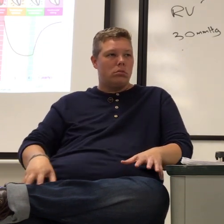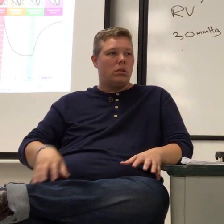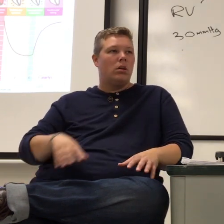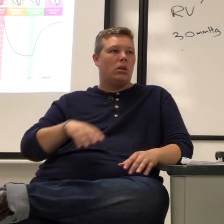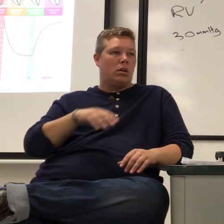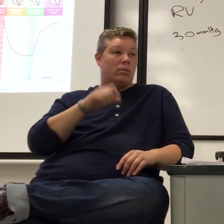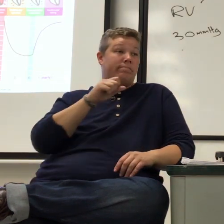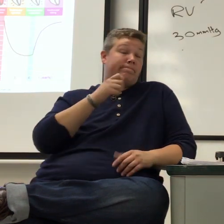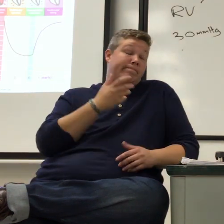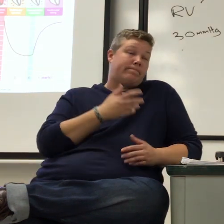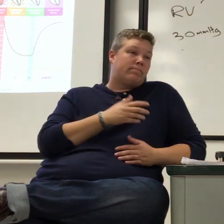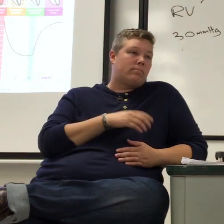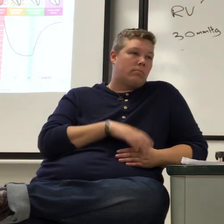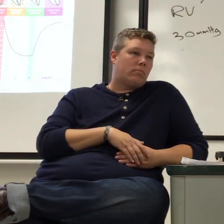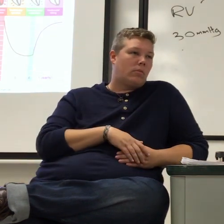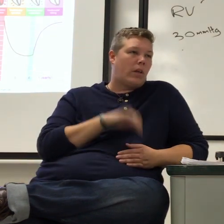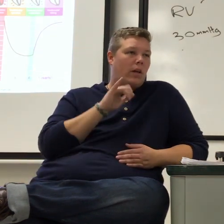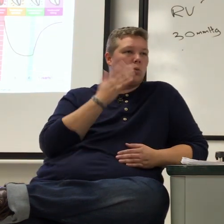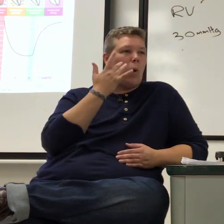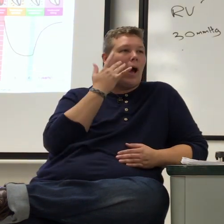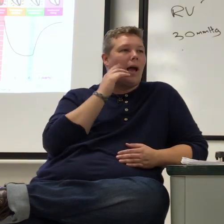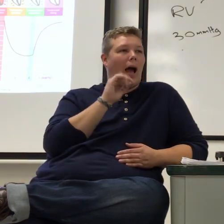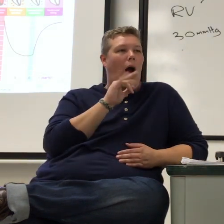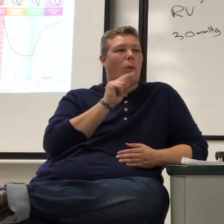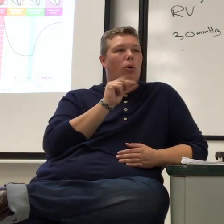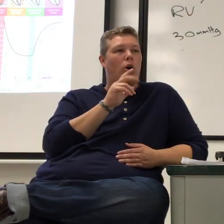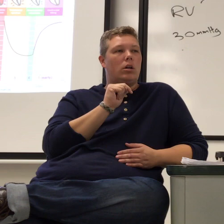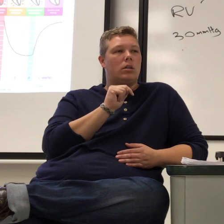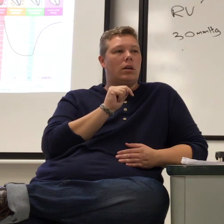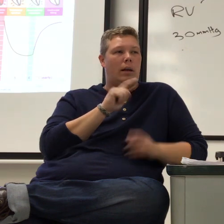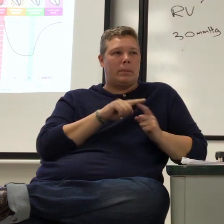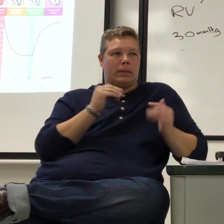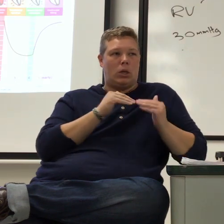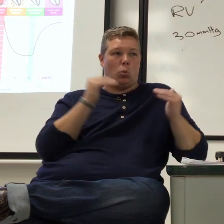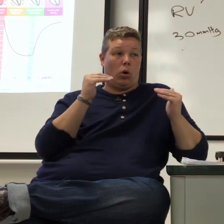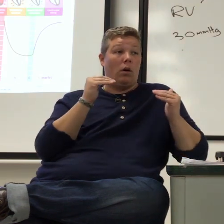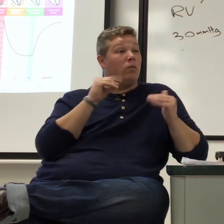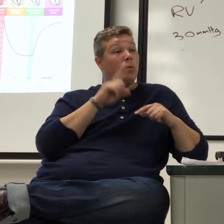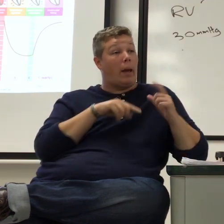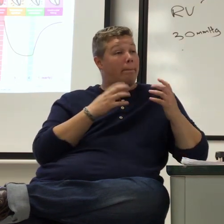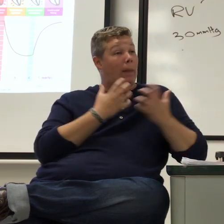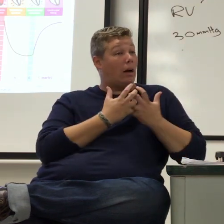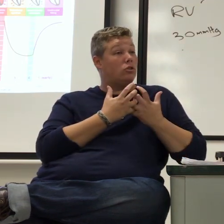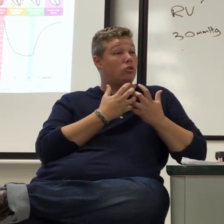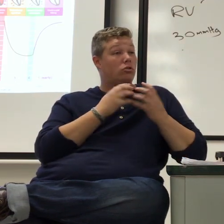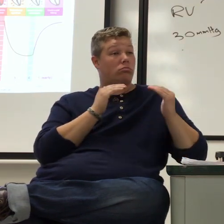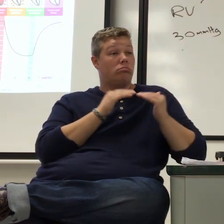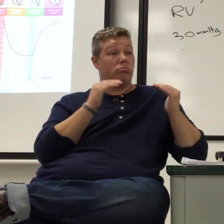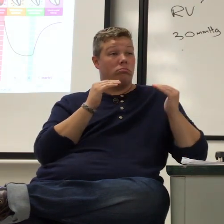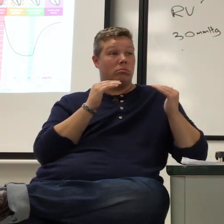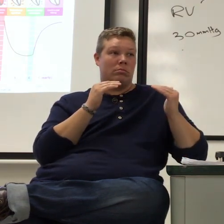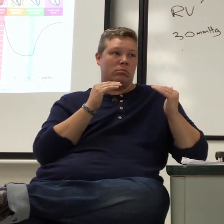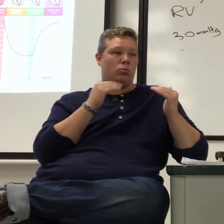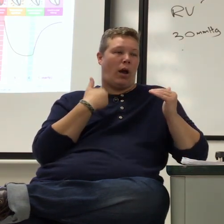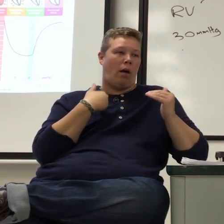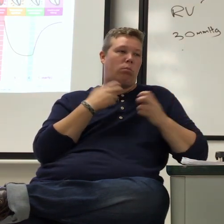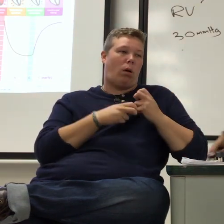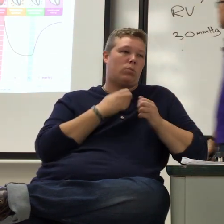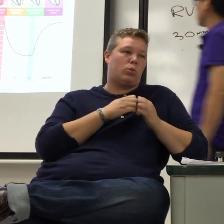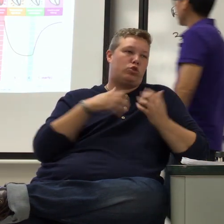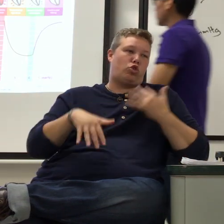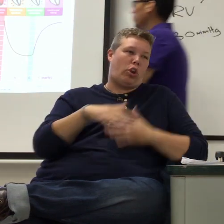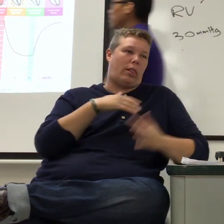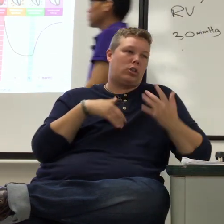Okay. Well, anyways, that's why output has to be equal. If you can't match it, you have circulation problems.